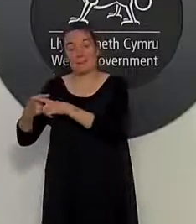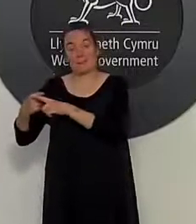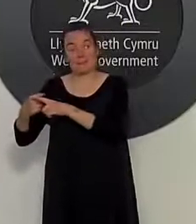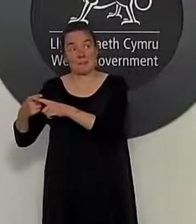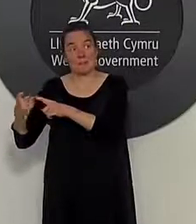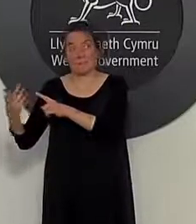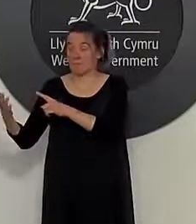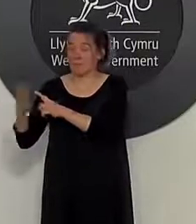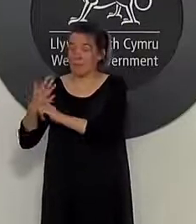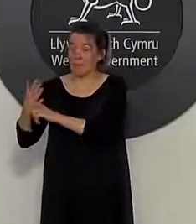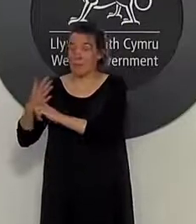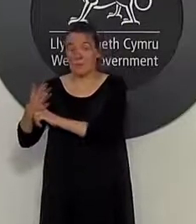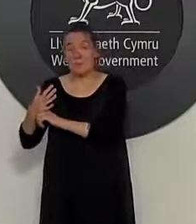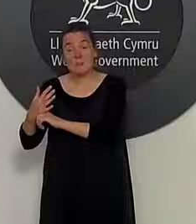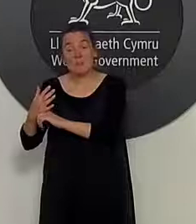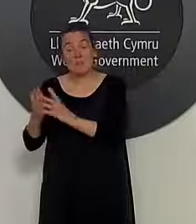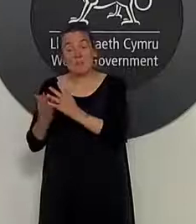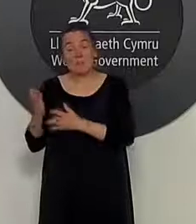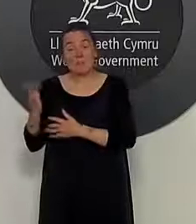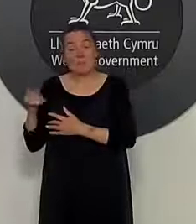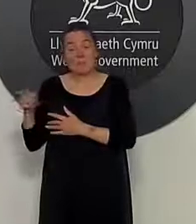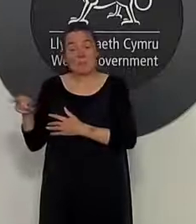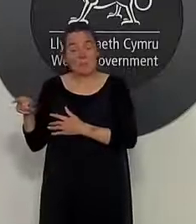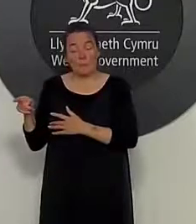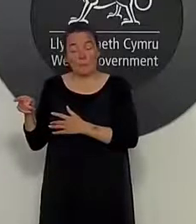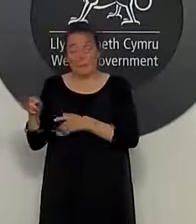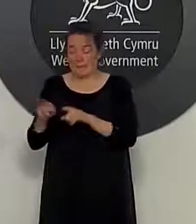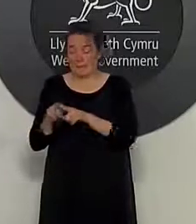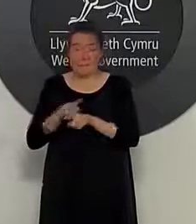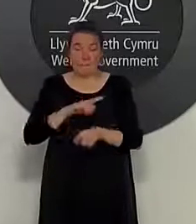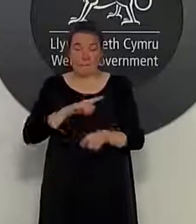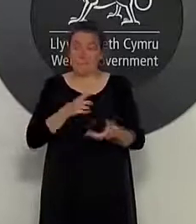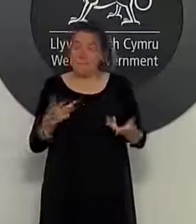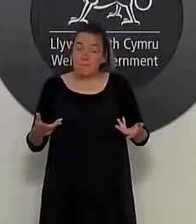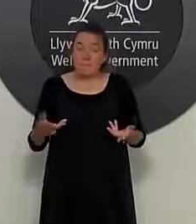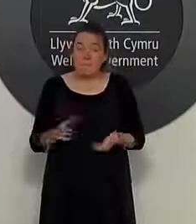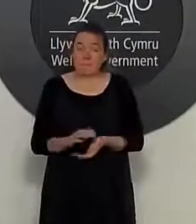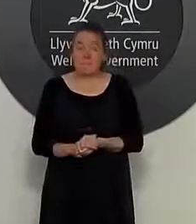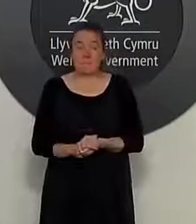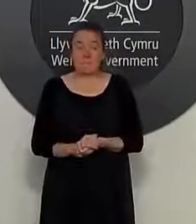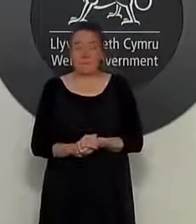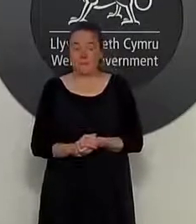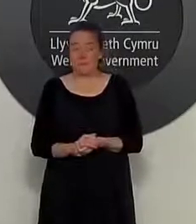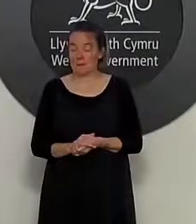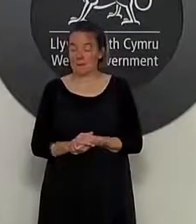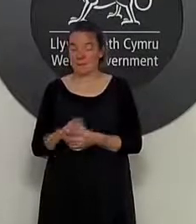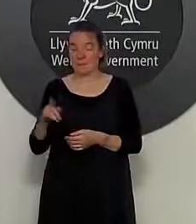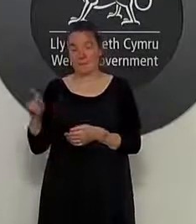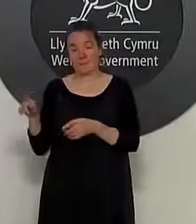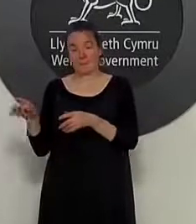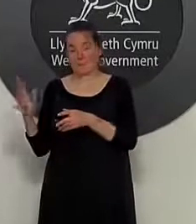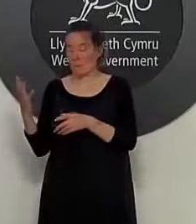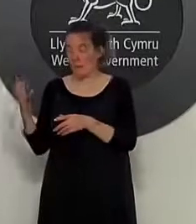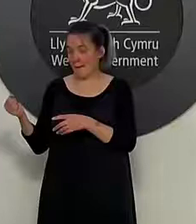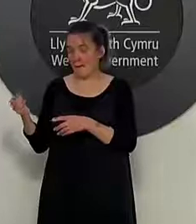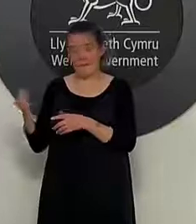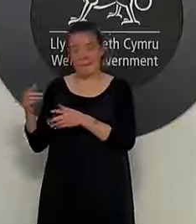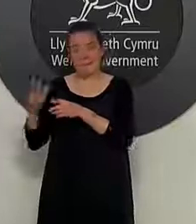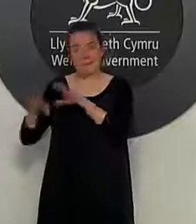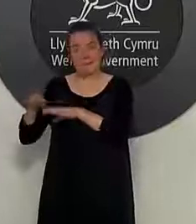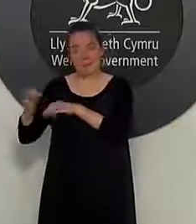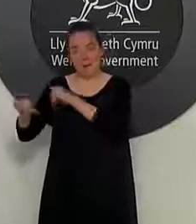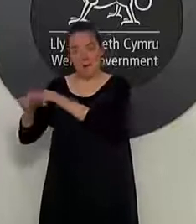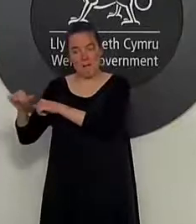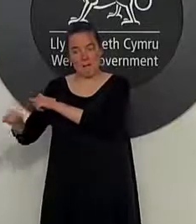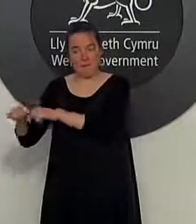also facing as a result of the same phenomenon. So they're on the same trajectory, though we are in advance of